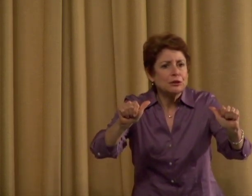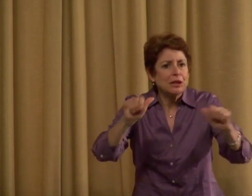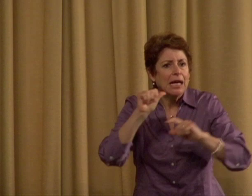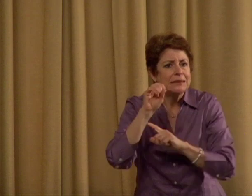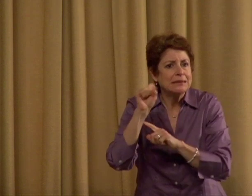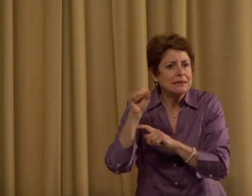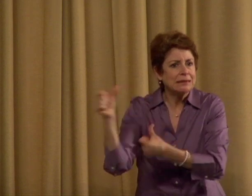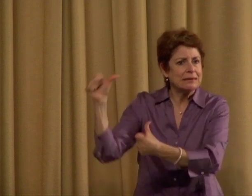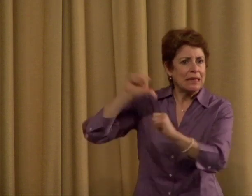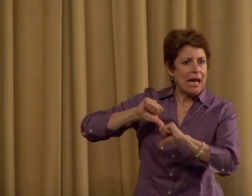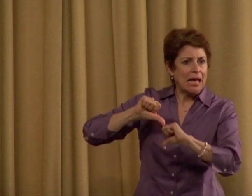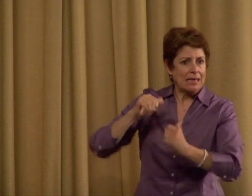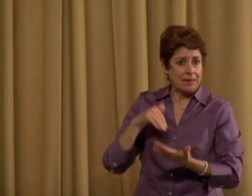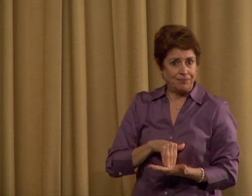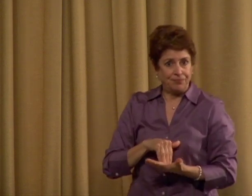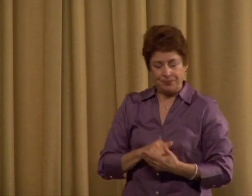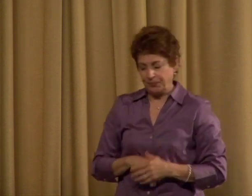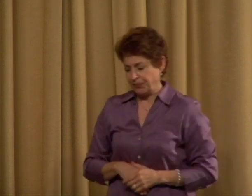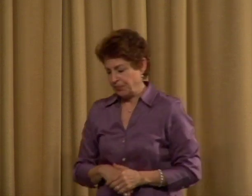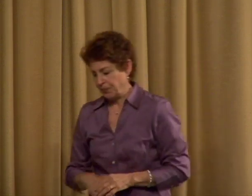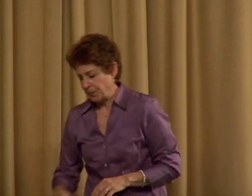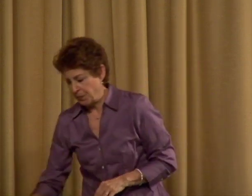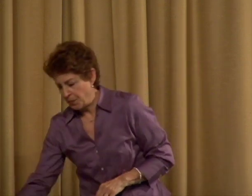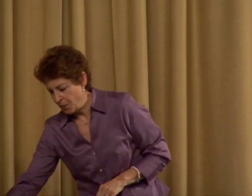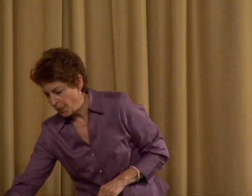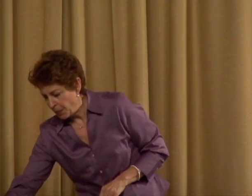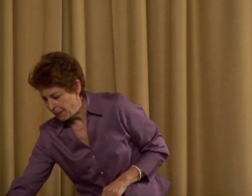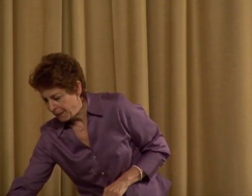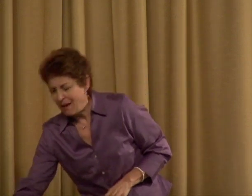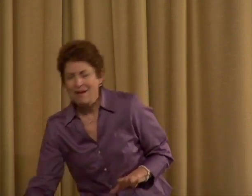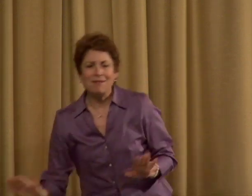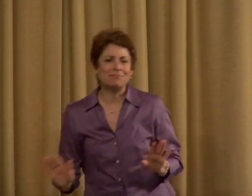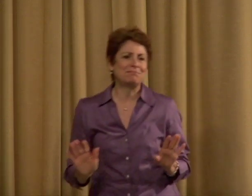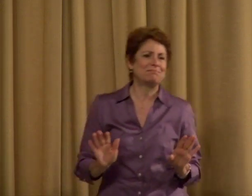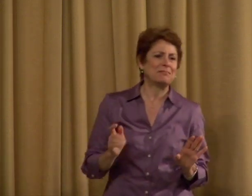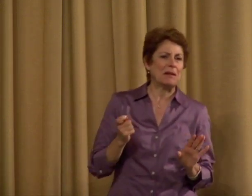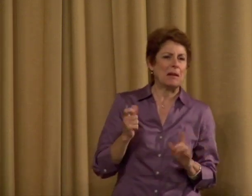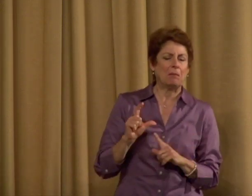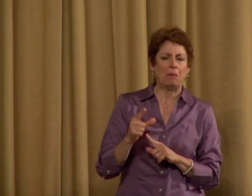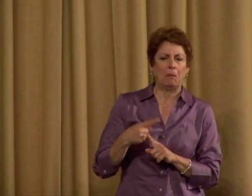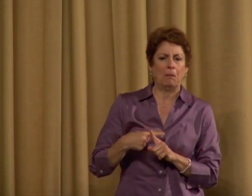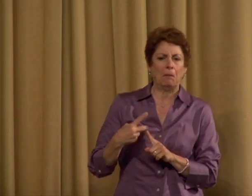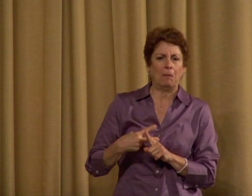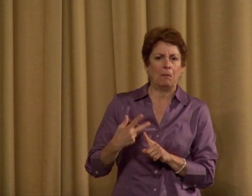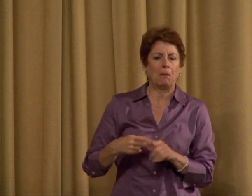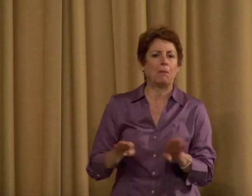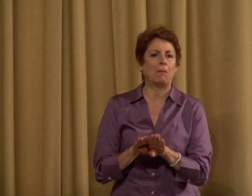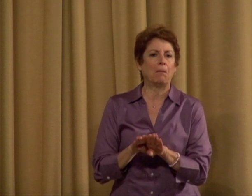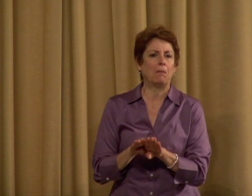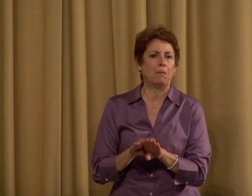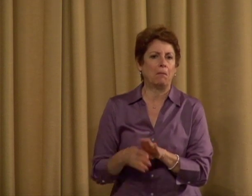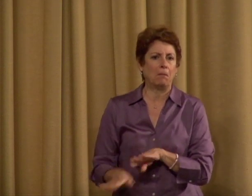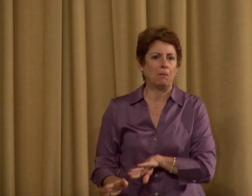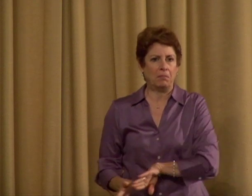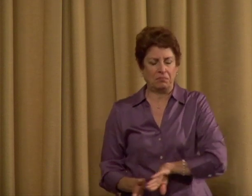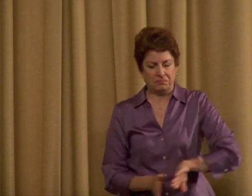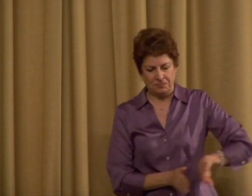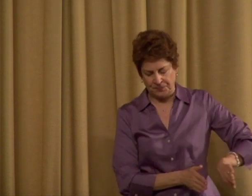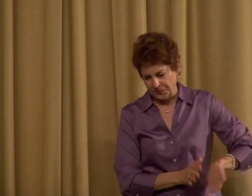encouraged, and that access was denied. So even just recently, and then just a